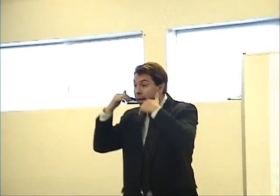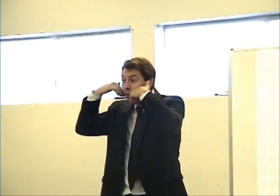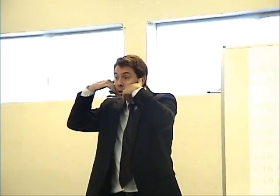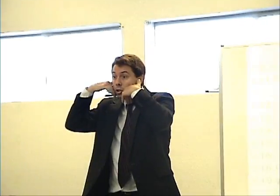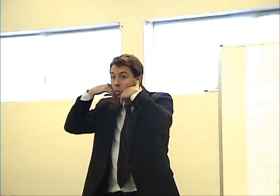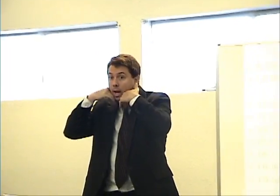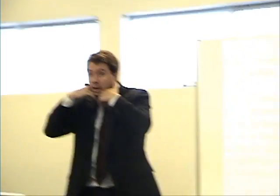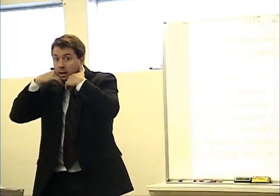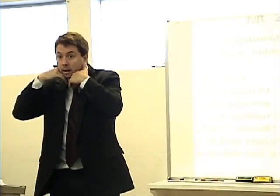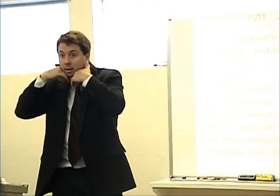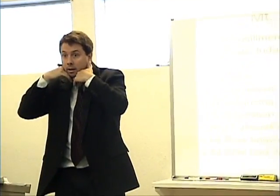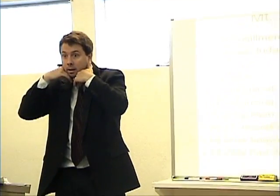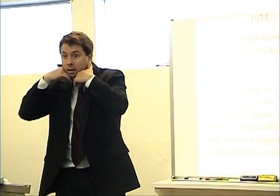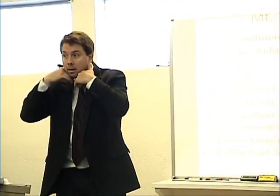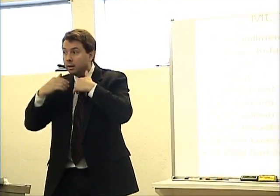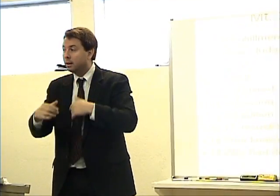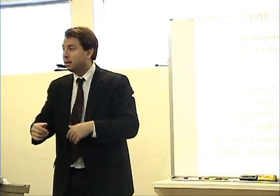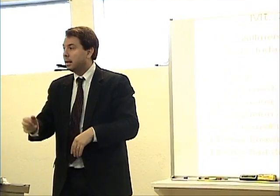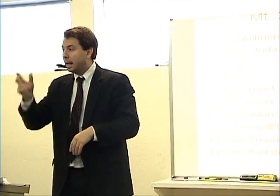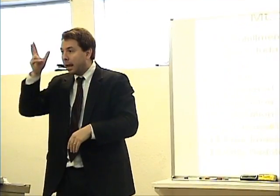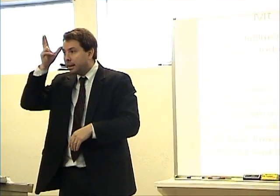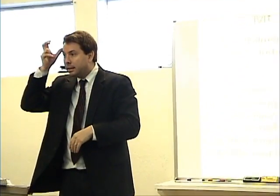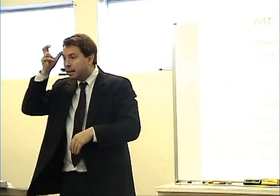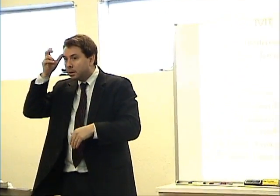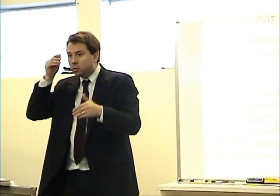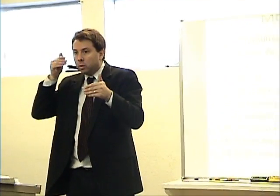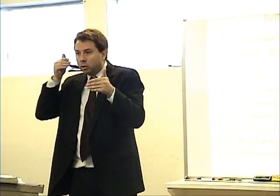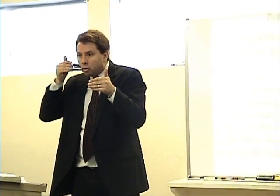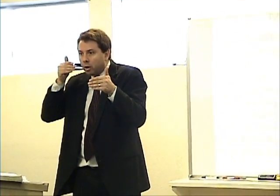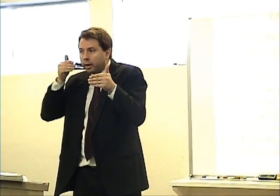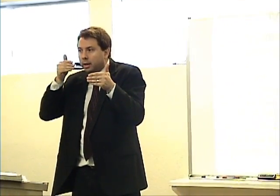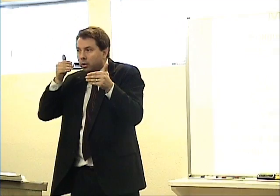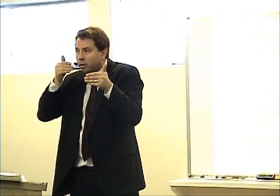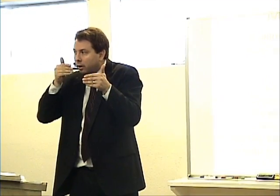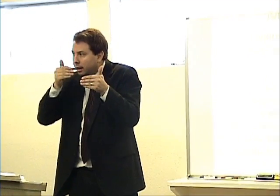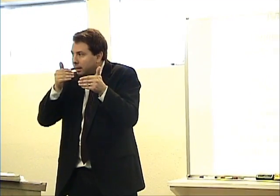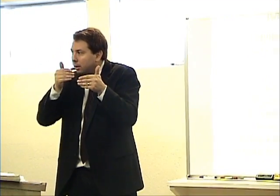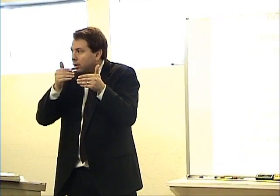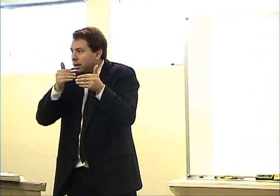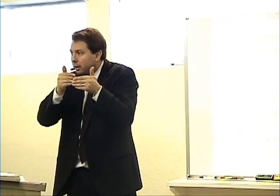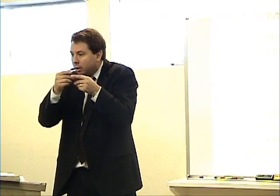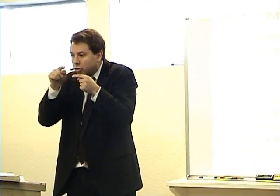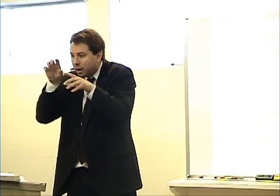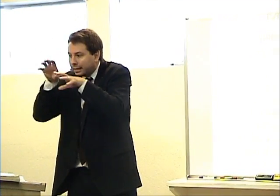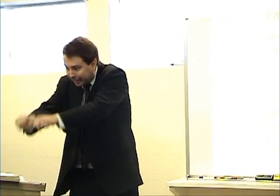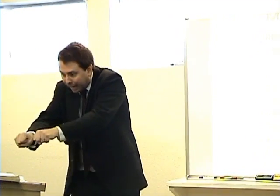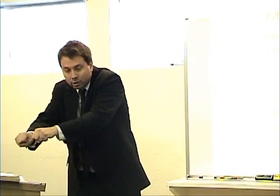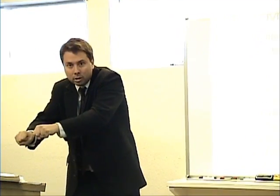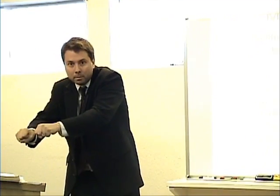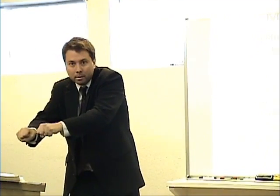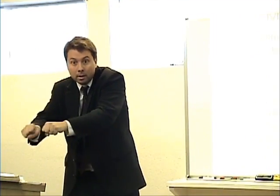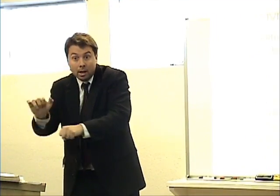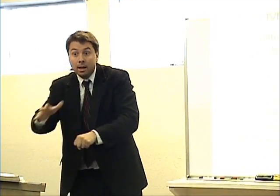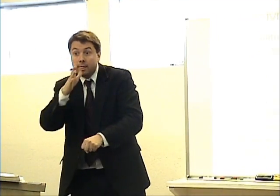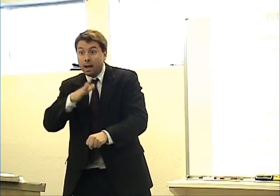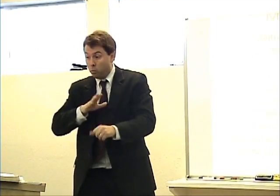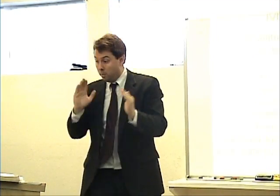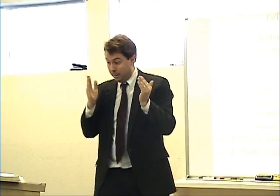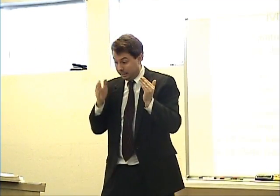was sweating. And the demons were drawing near and near, trying to catch him. That woman, it